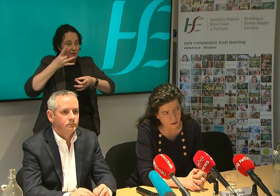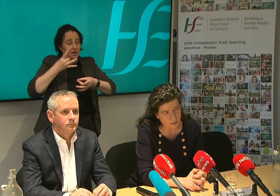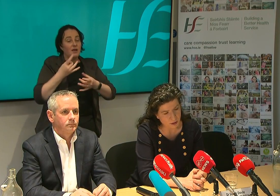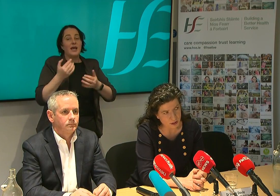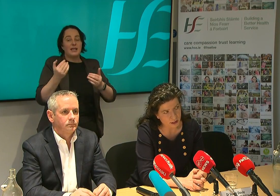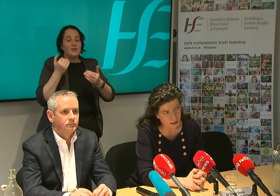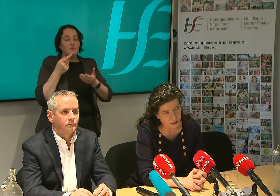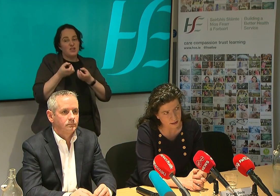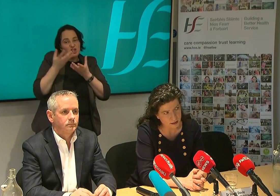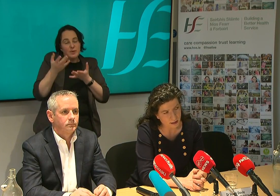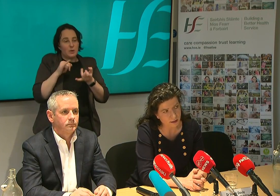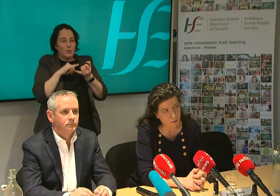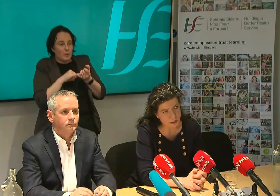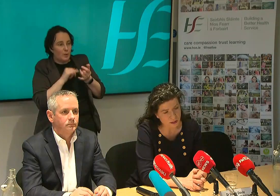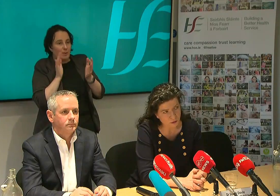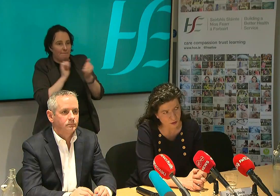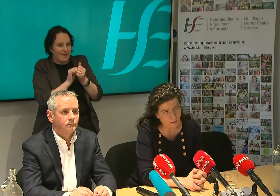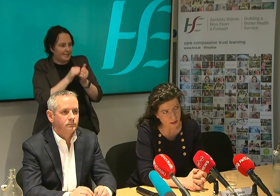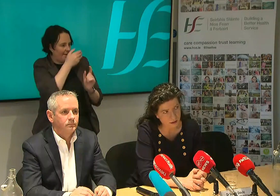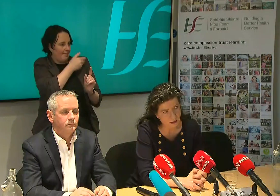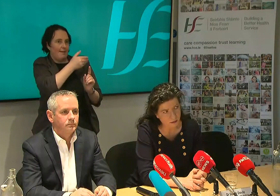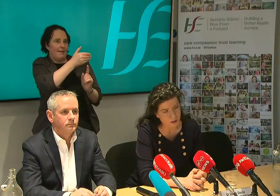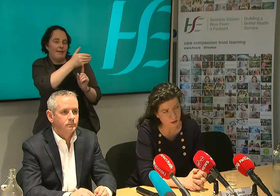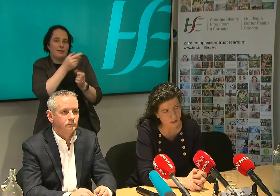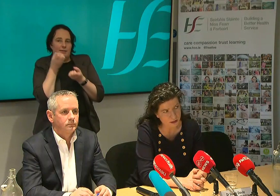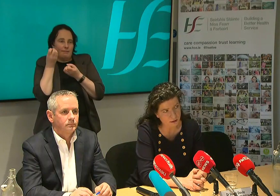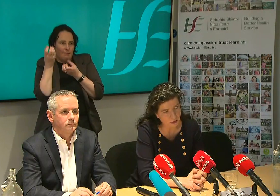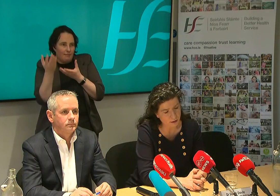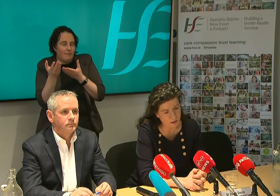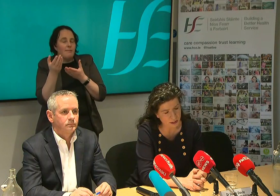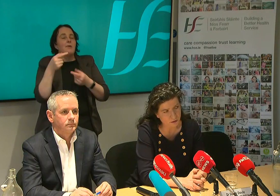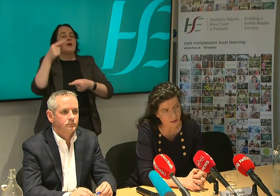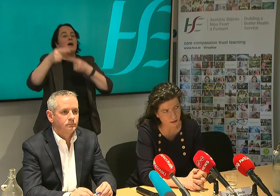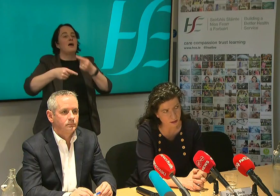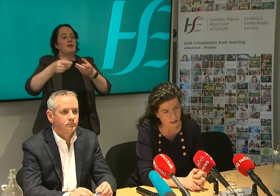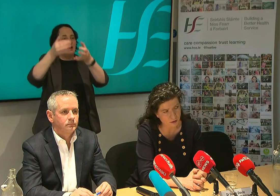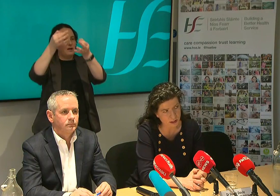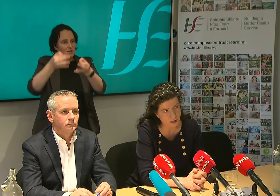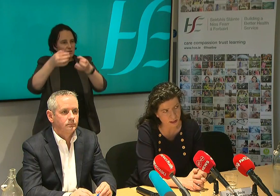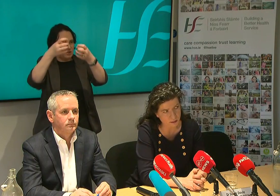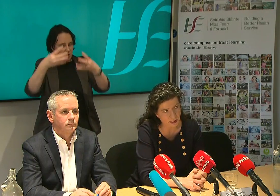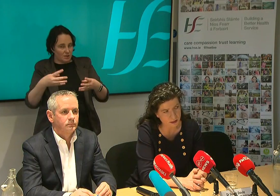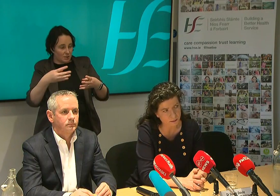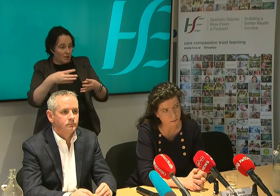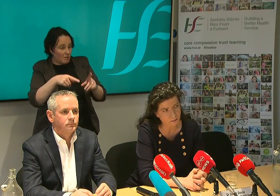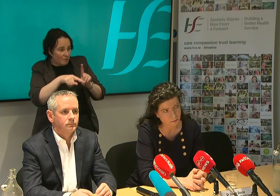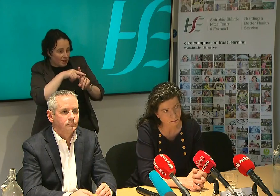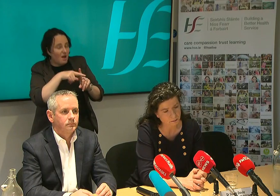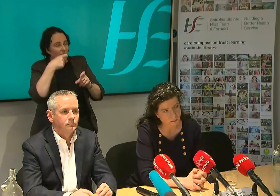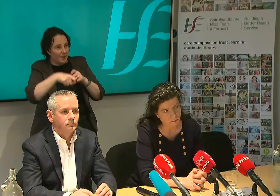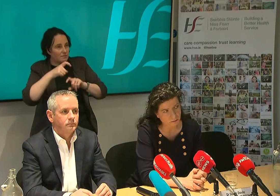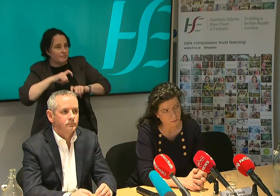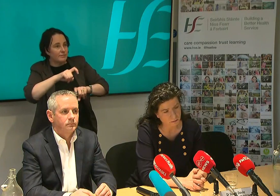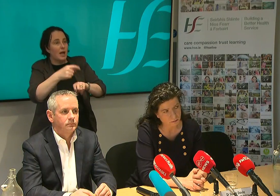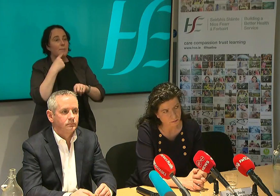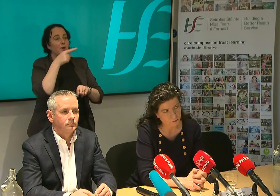is gathered about contacts. And then once the confirmed result is received, then contact tracing takes place. But just